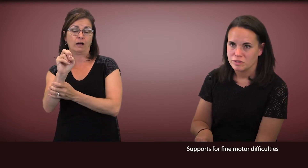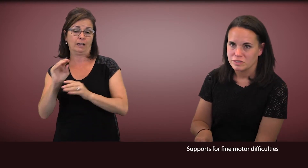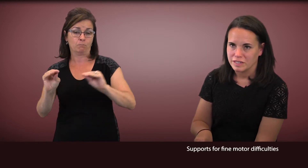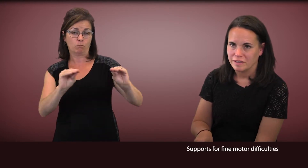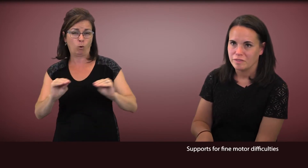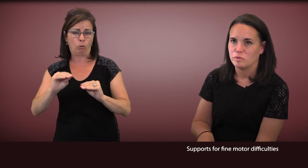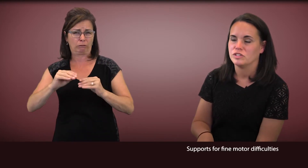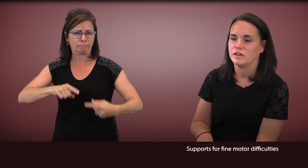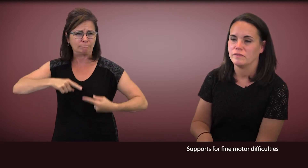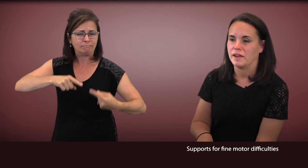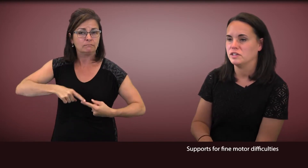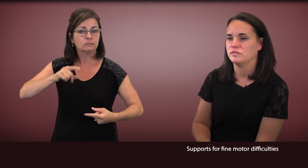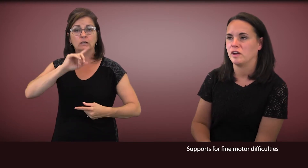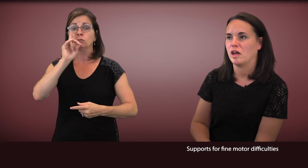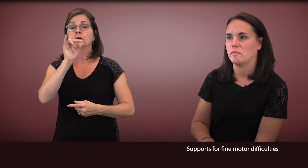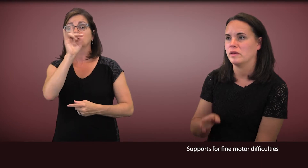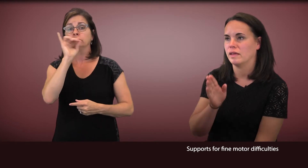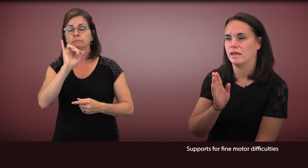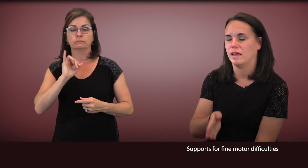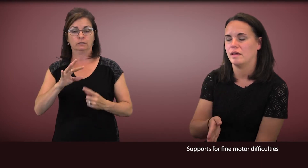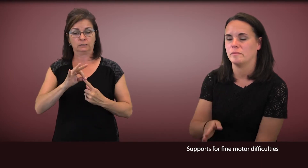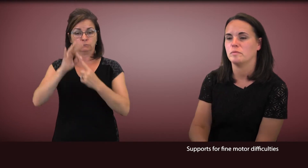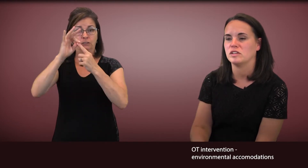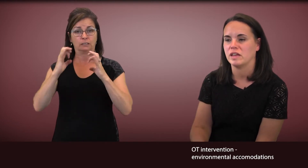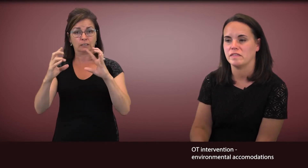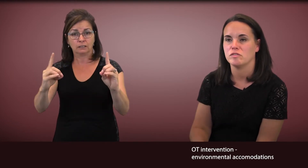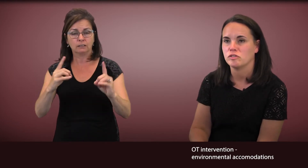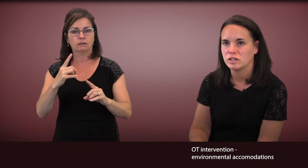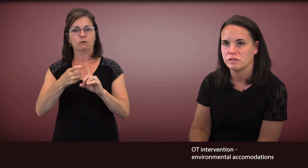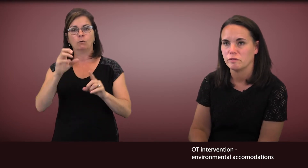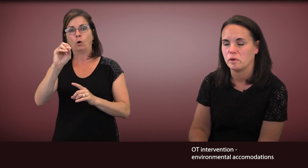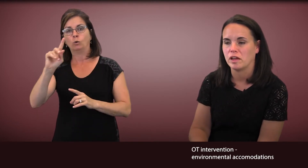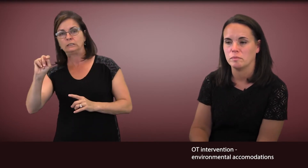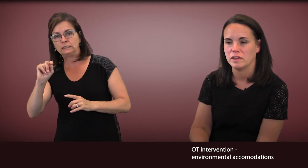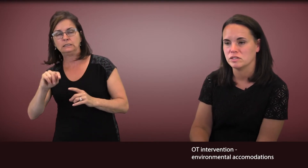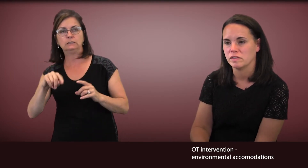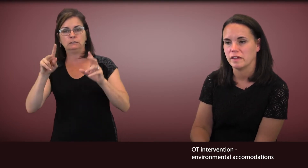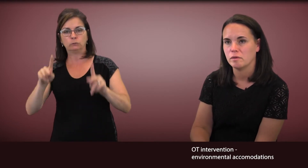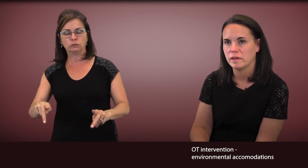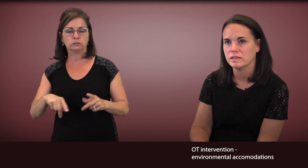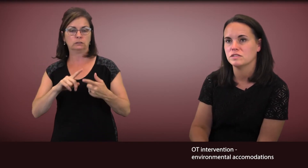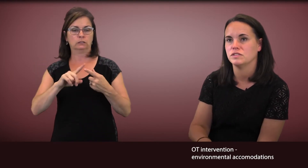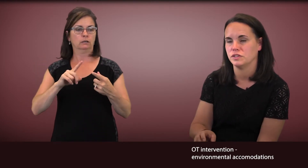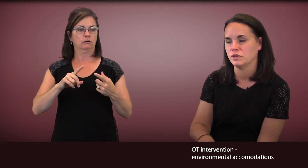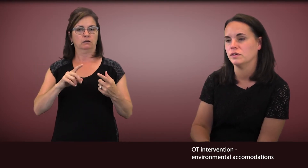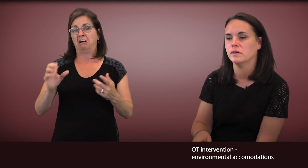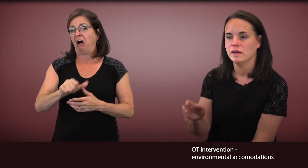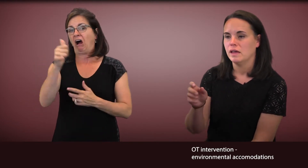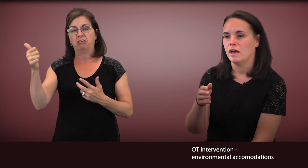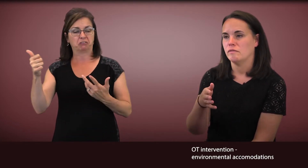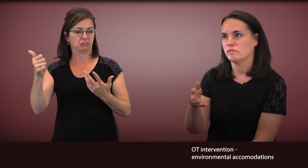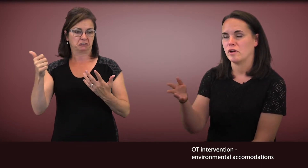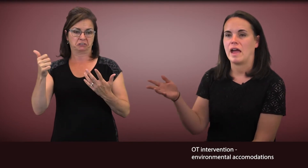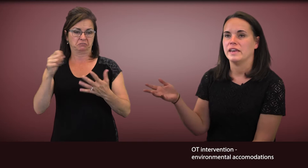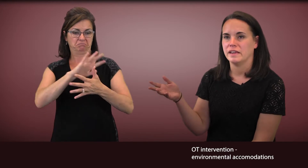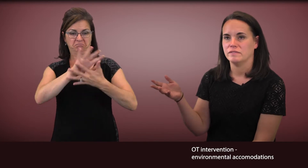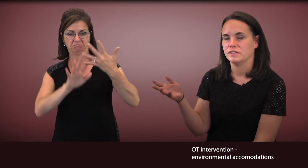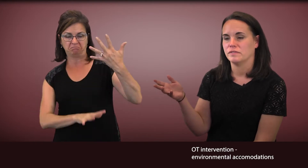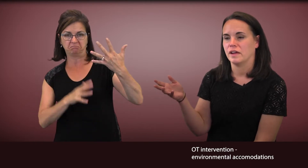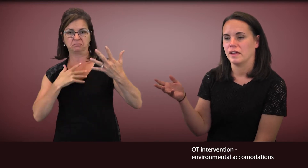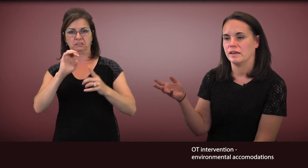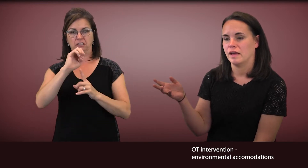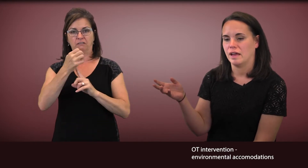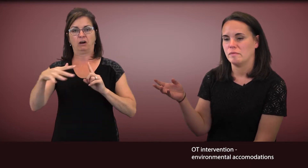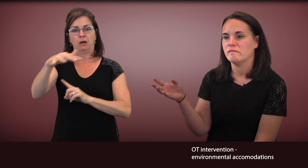motor difficulties, which can range from specialized instruction from an occupational therapist to a variety